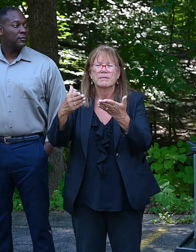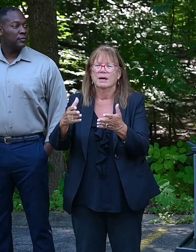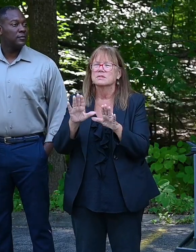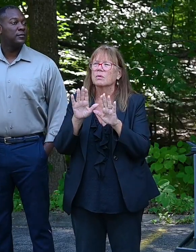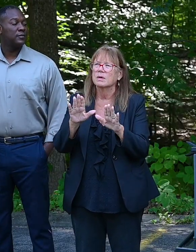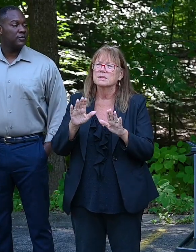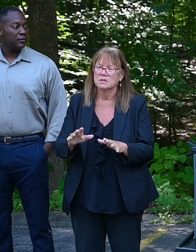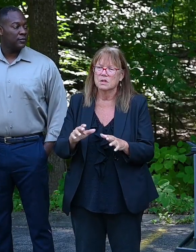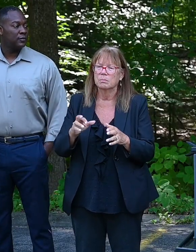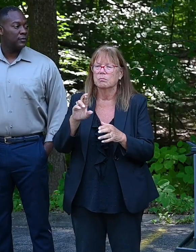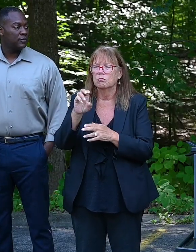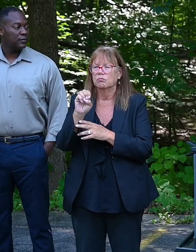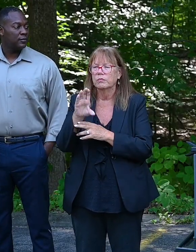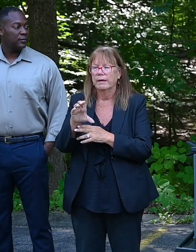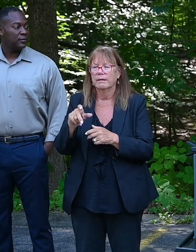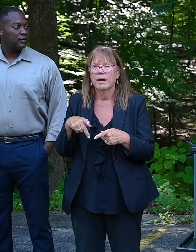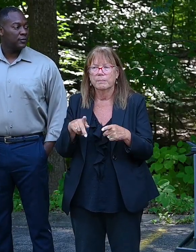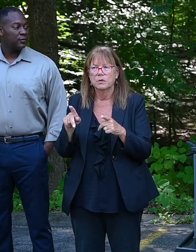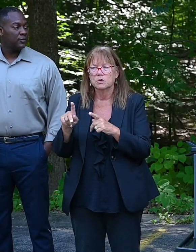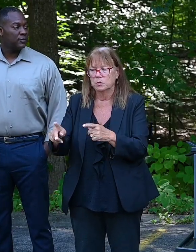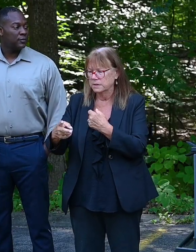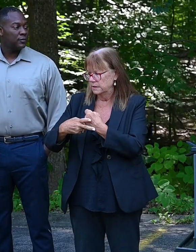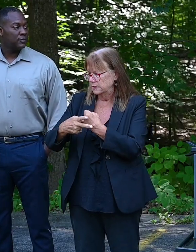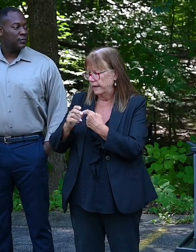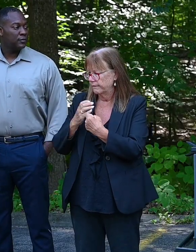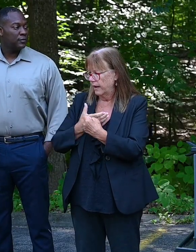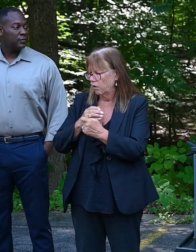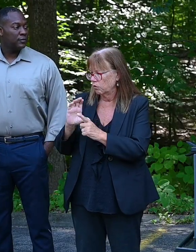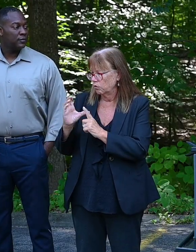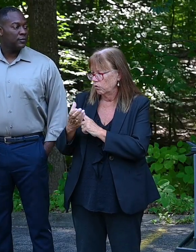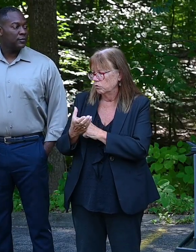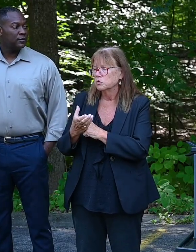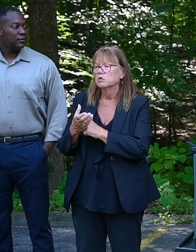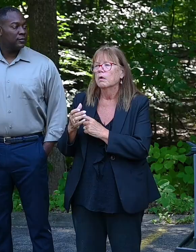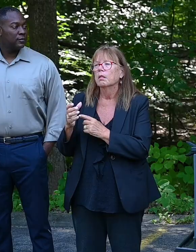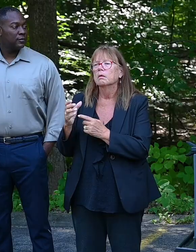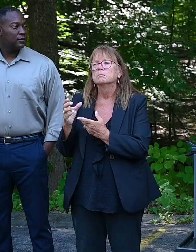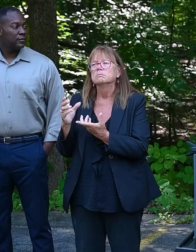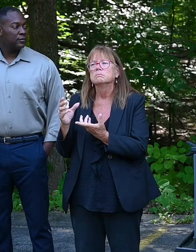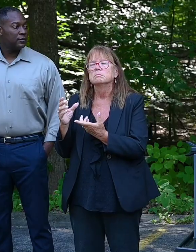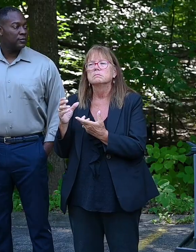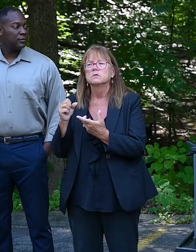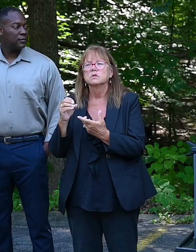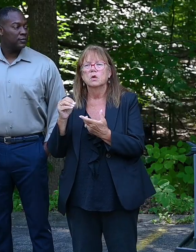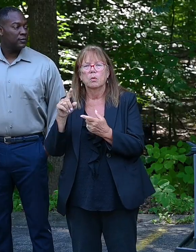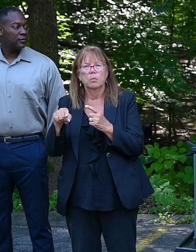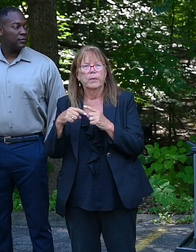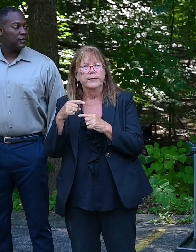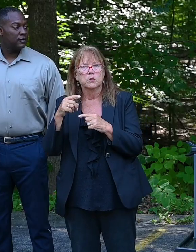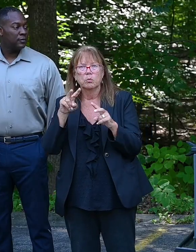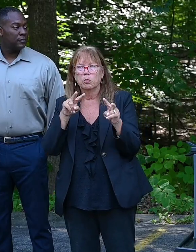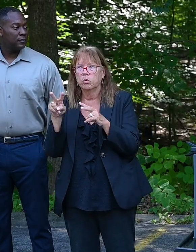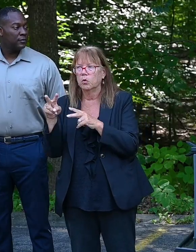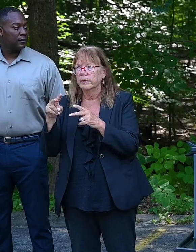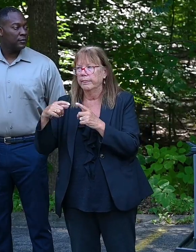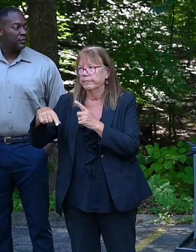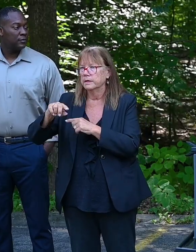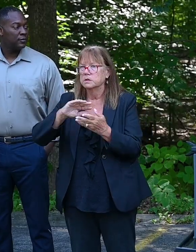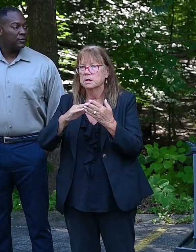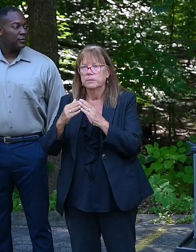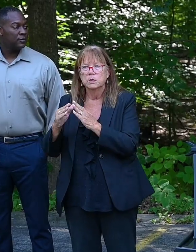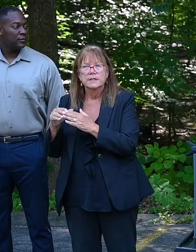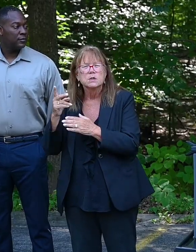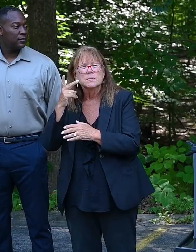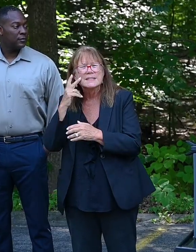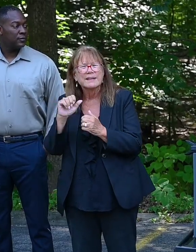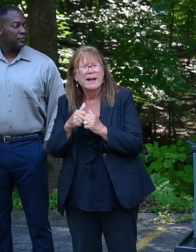help preserve our cultural heritage. It's an important part of building thriving communities, which is evident when you look around here. And you see how this